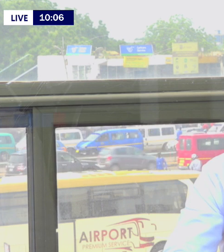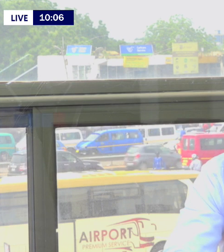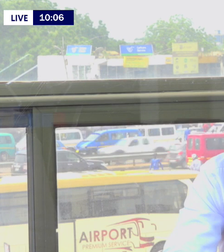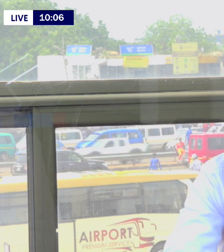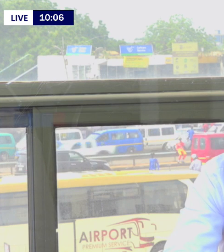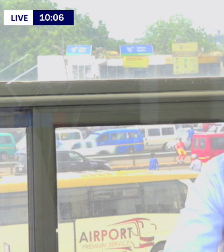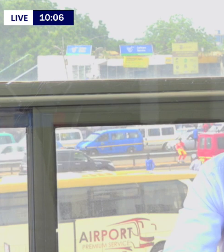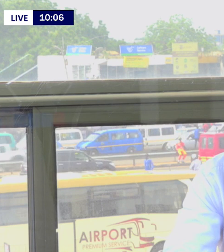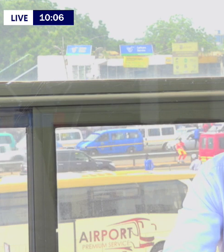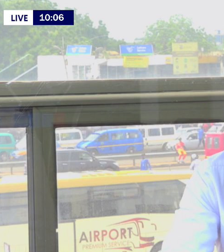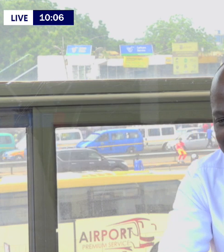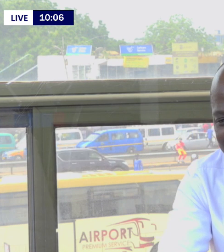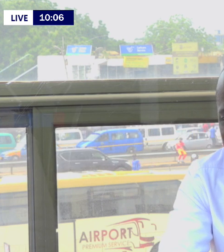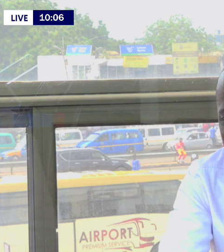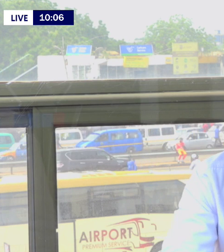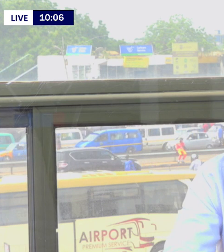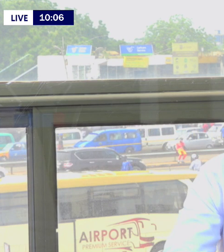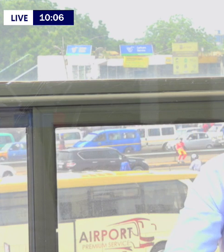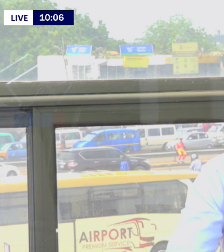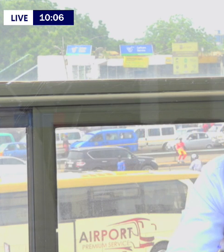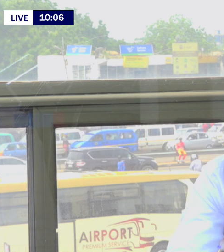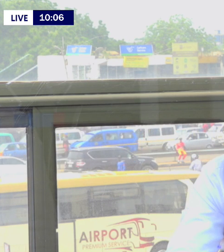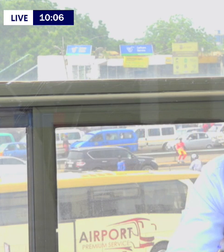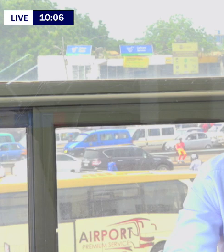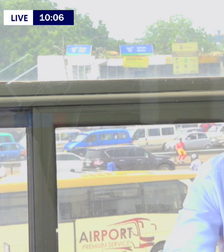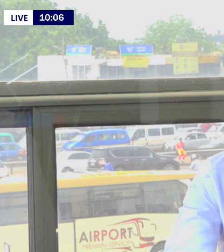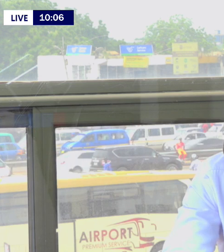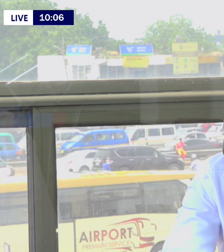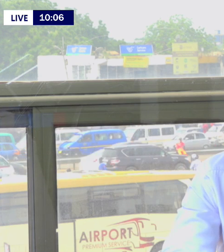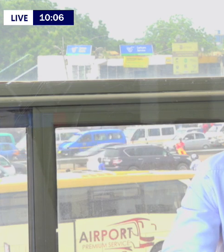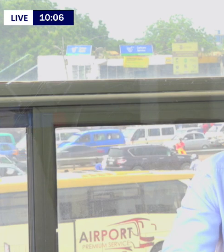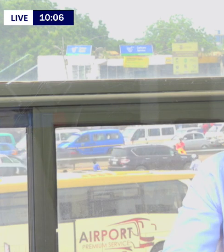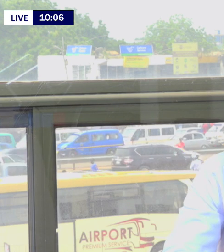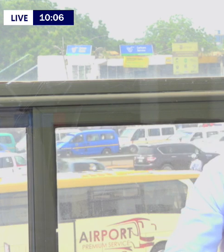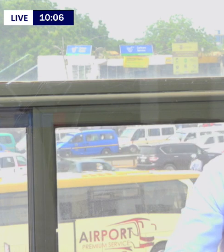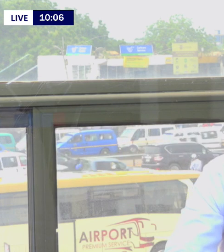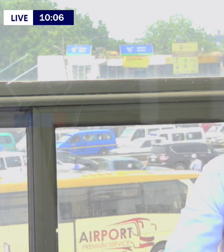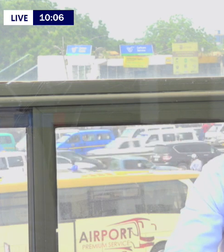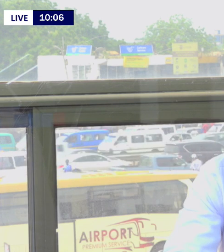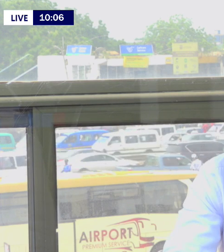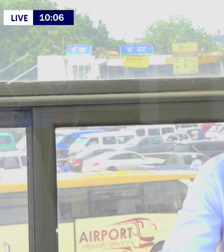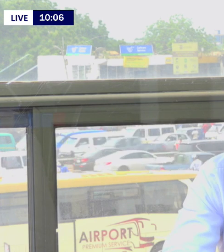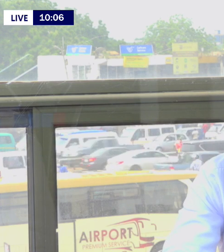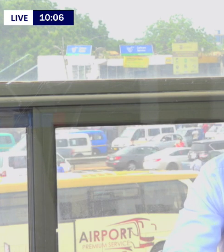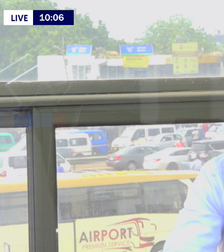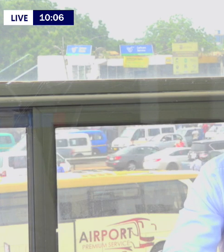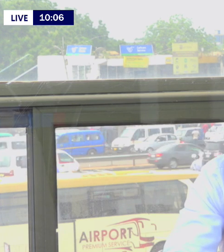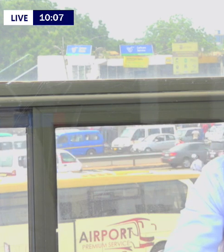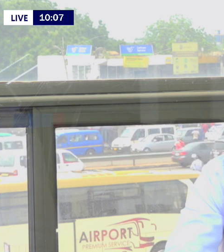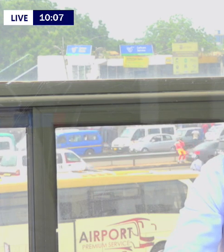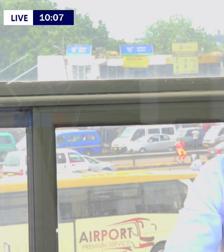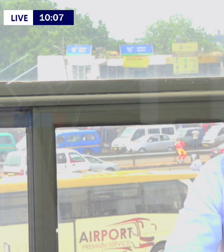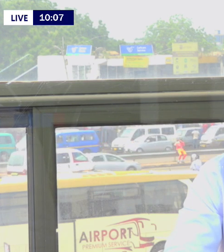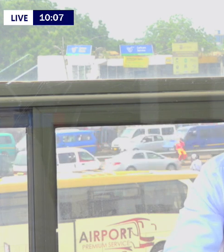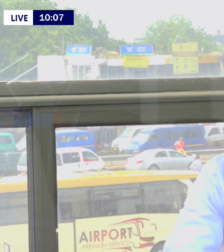who kind papers ni bia mo say president a hint say o person or easy lockdown further na o easy lockdown